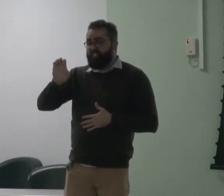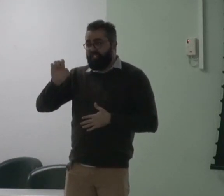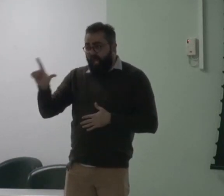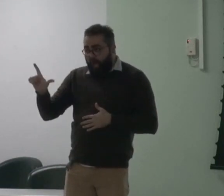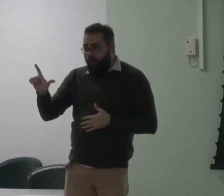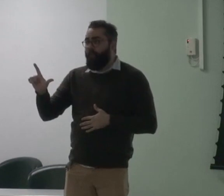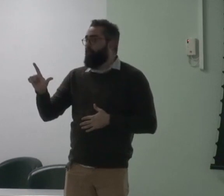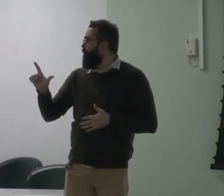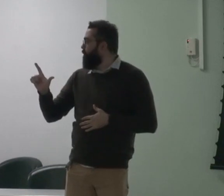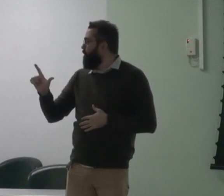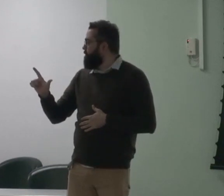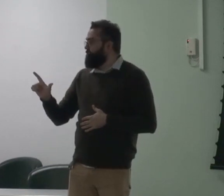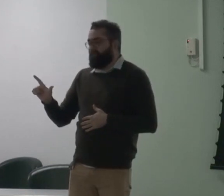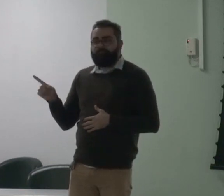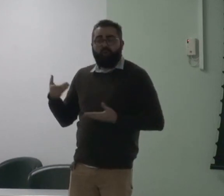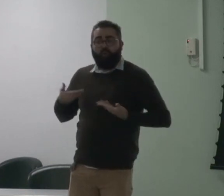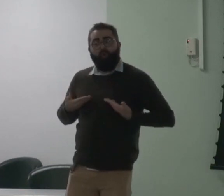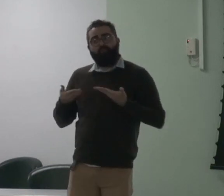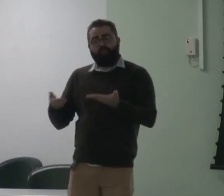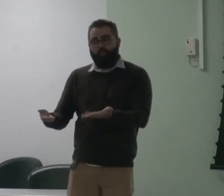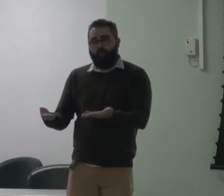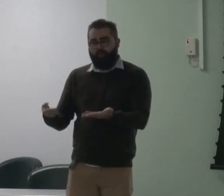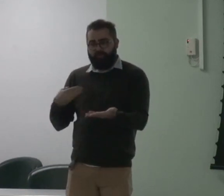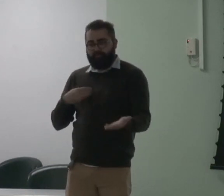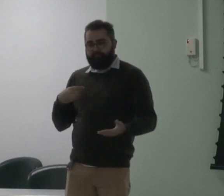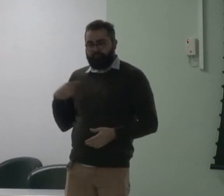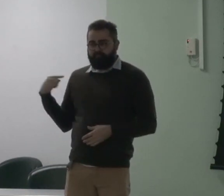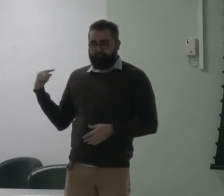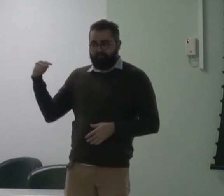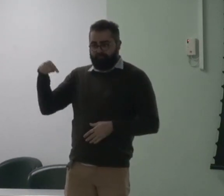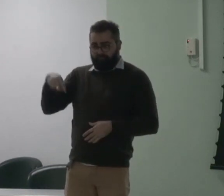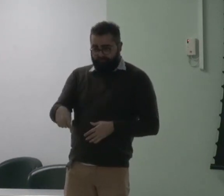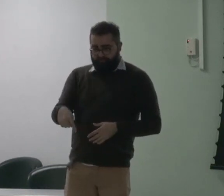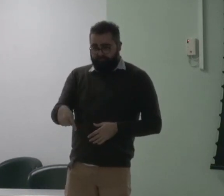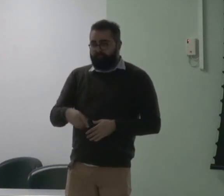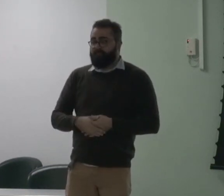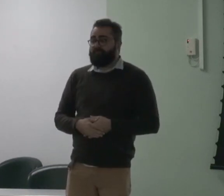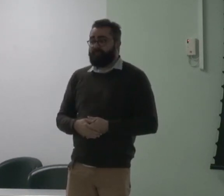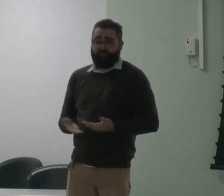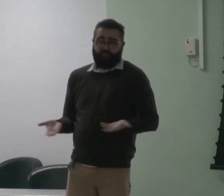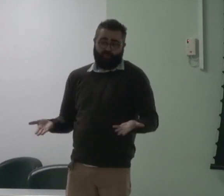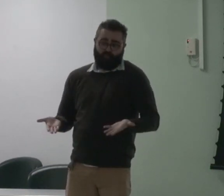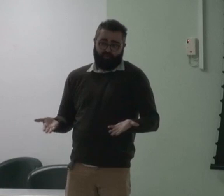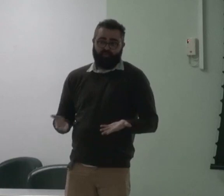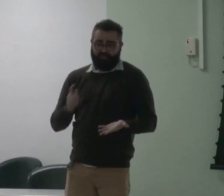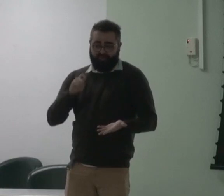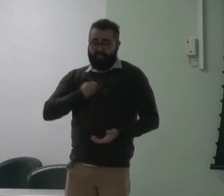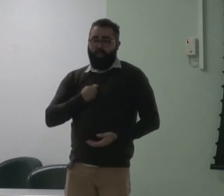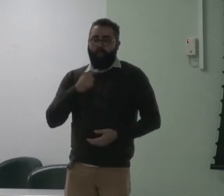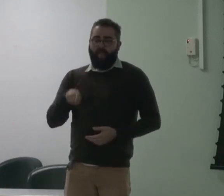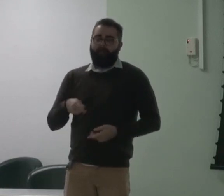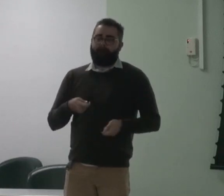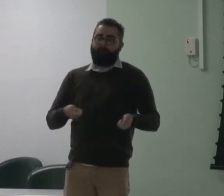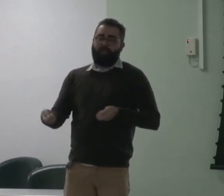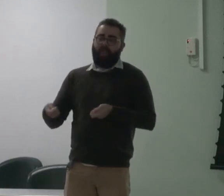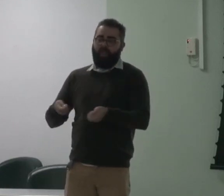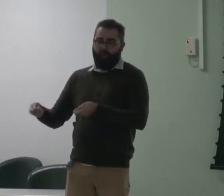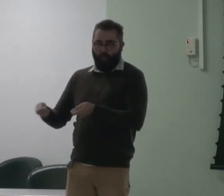invitation for me to act as moderator of